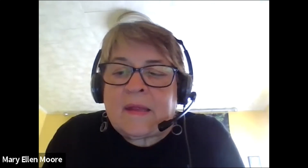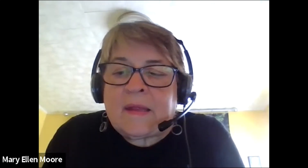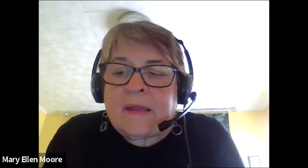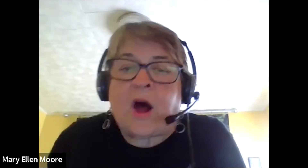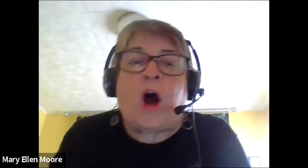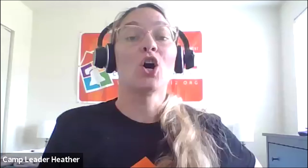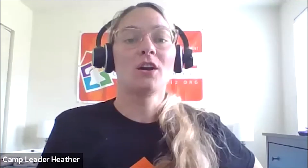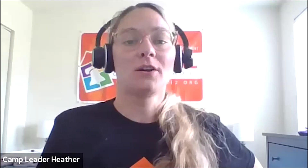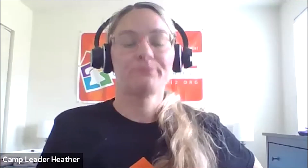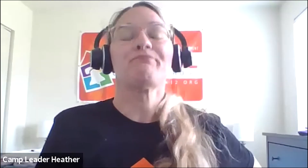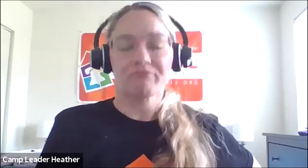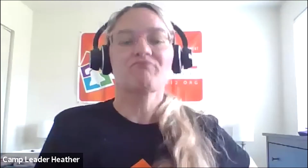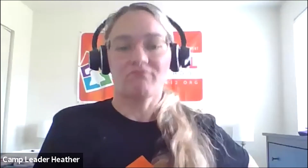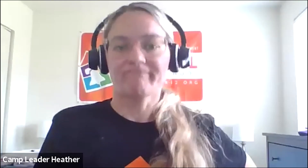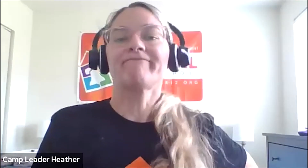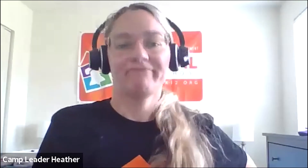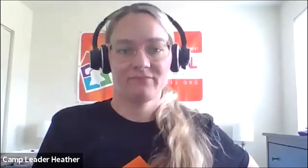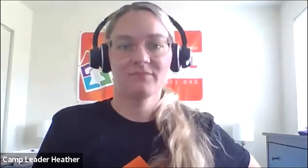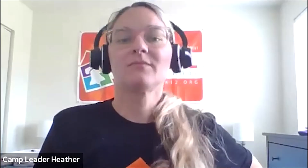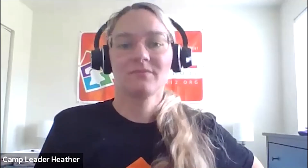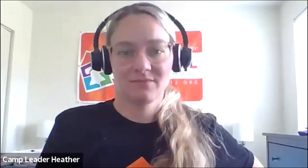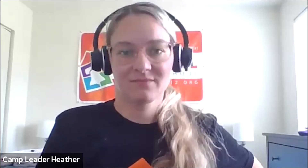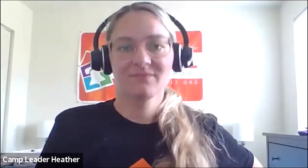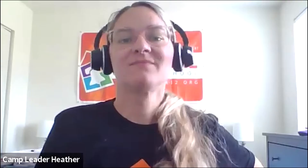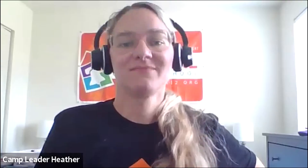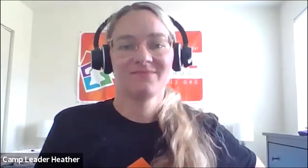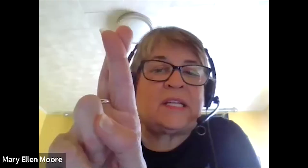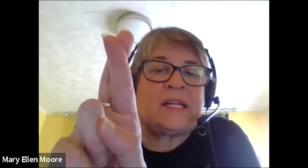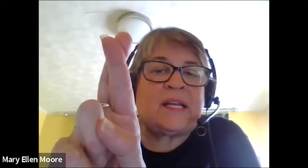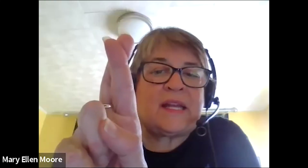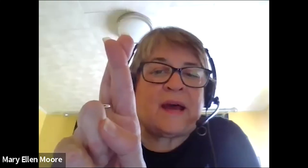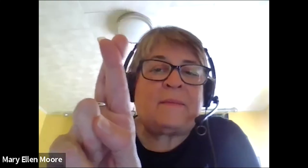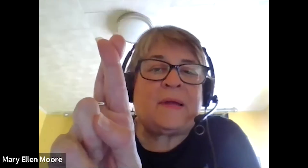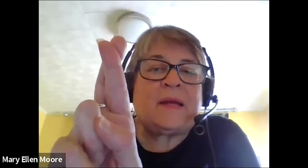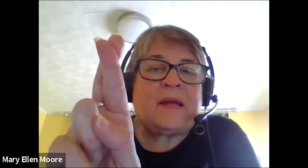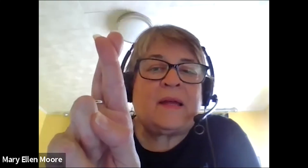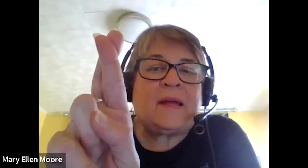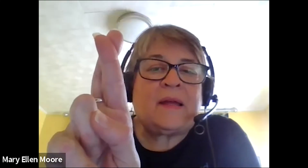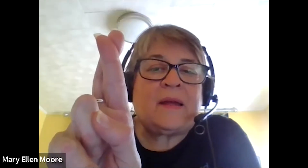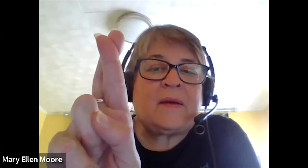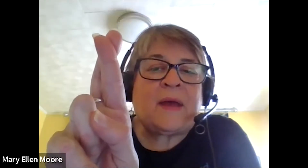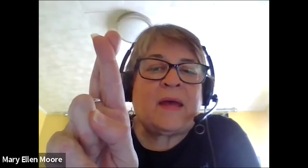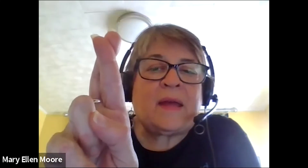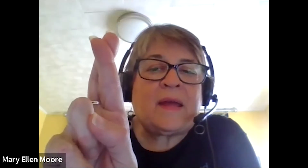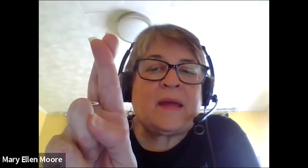You forget R. Right there. Cross your fingers. Yep. Good job. Okay.